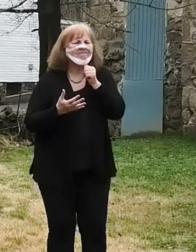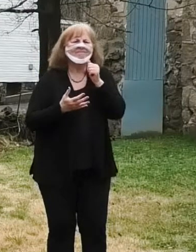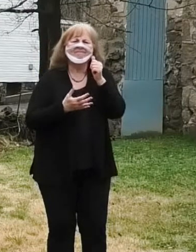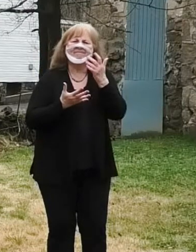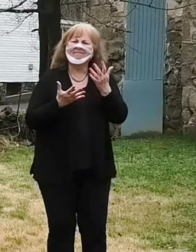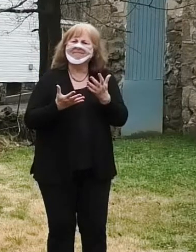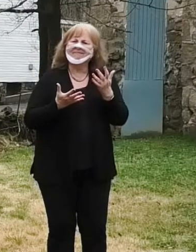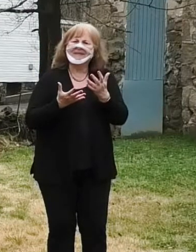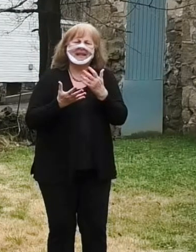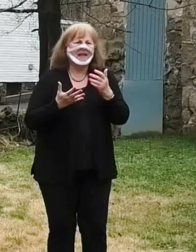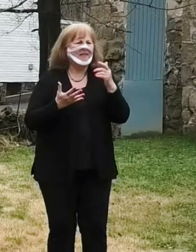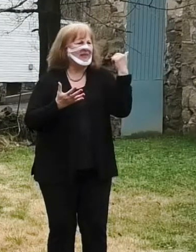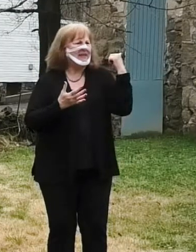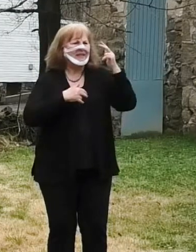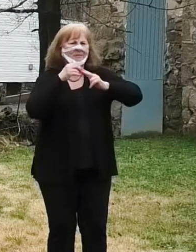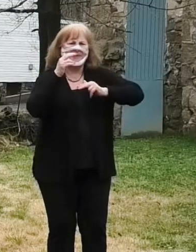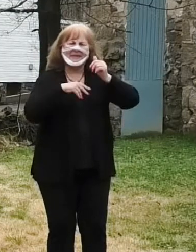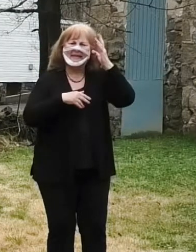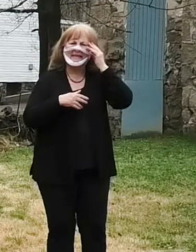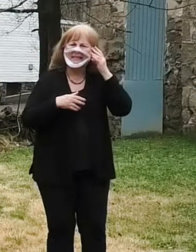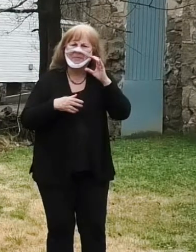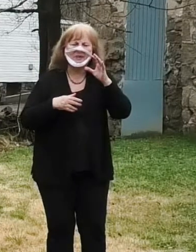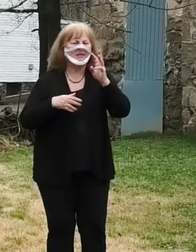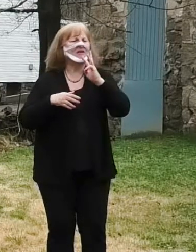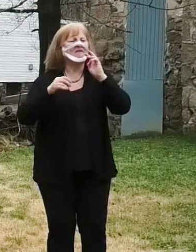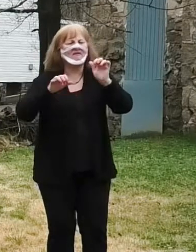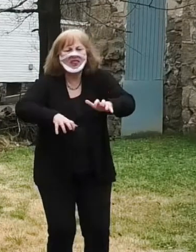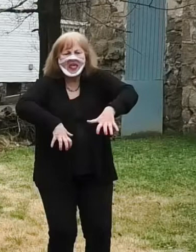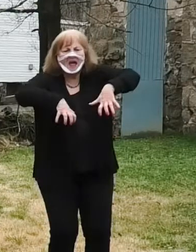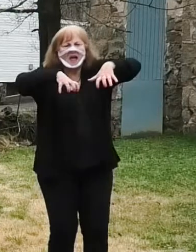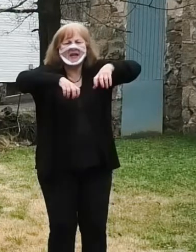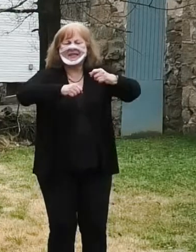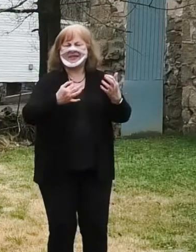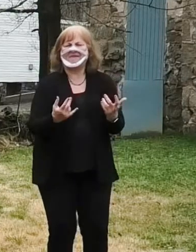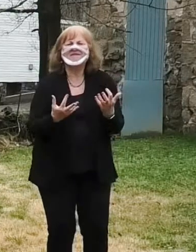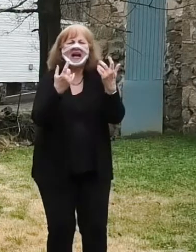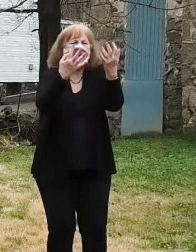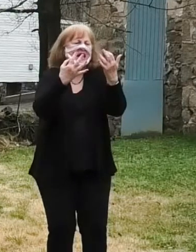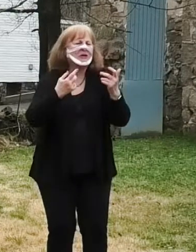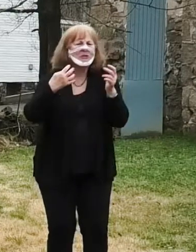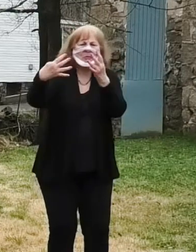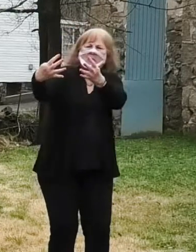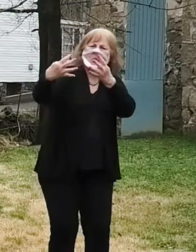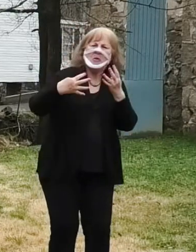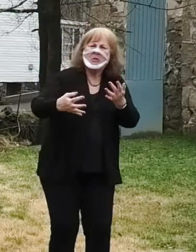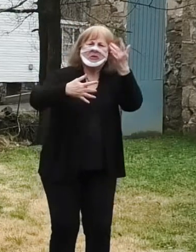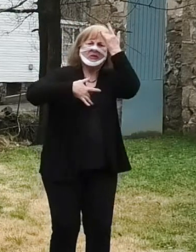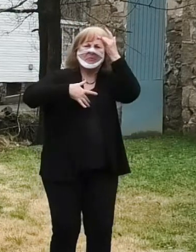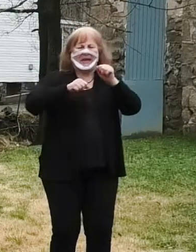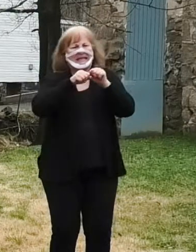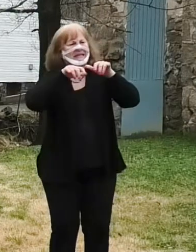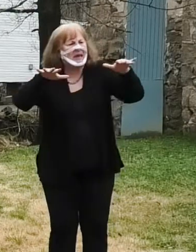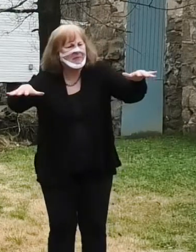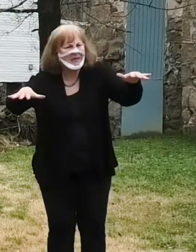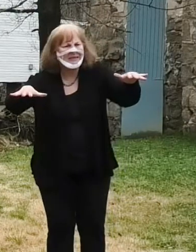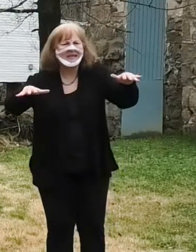perseverance. They have lived through floods and fires, wars, pandemics, and they matter.